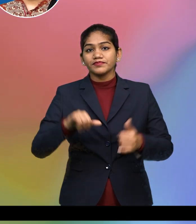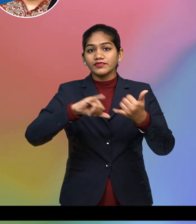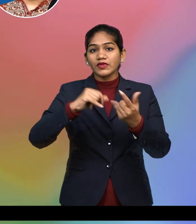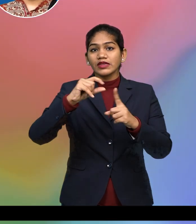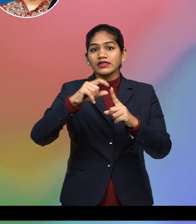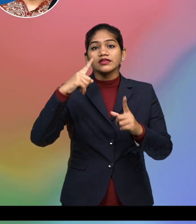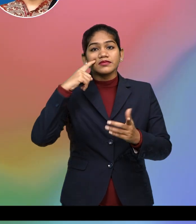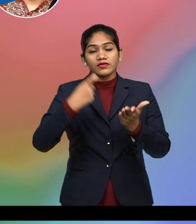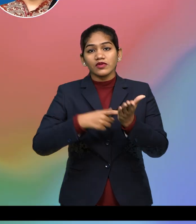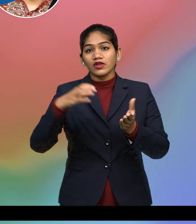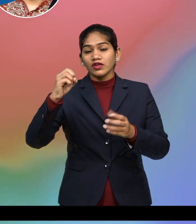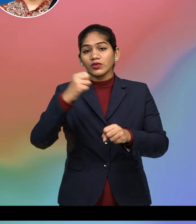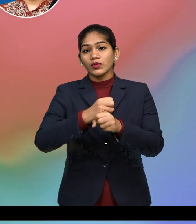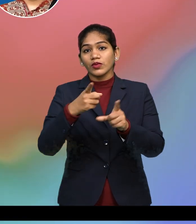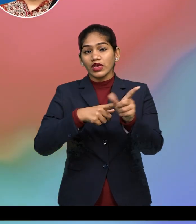spirogyra,